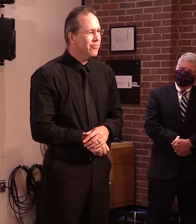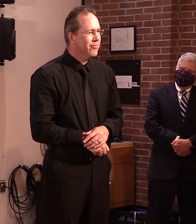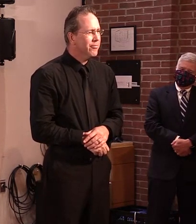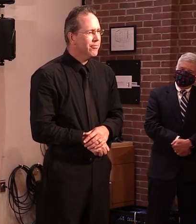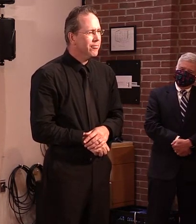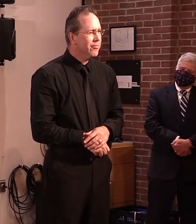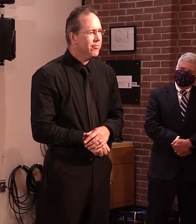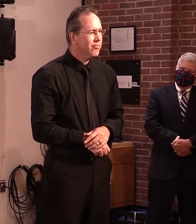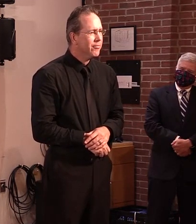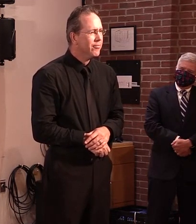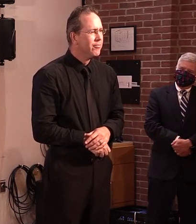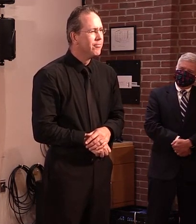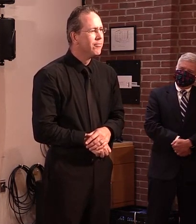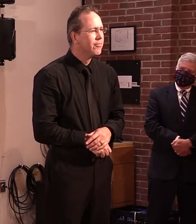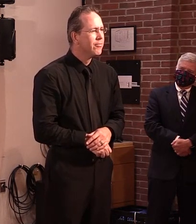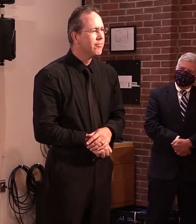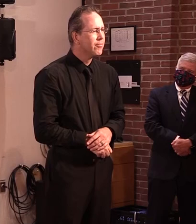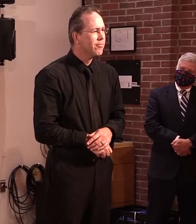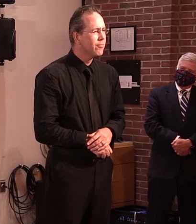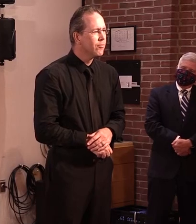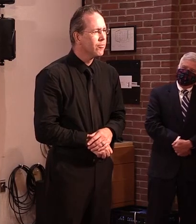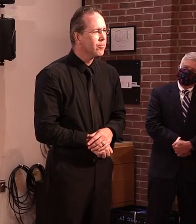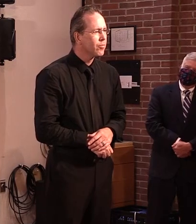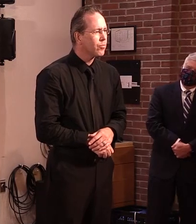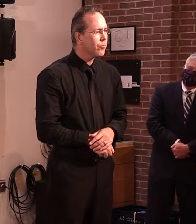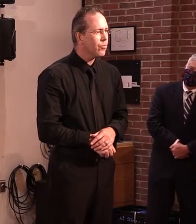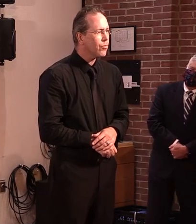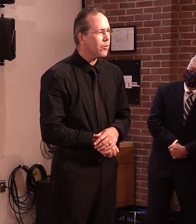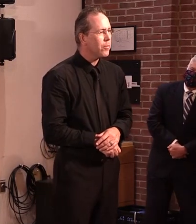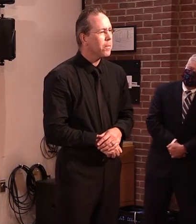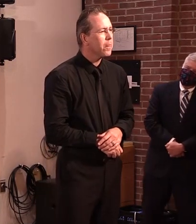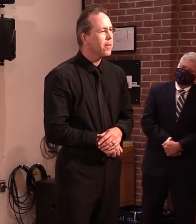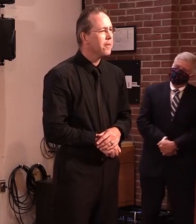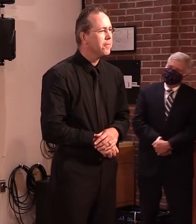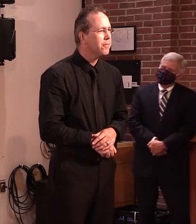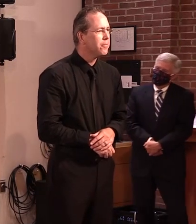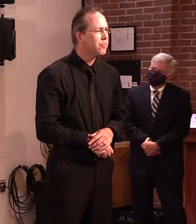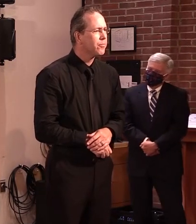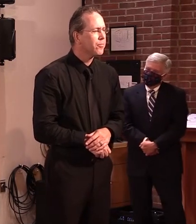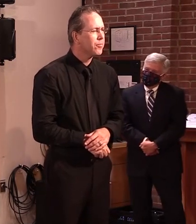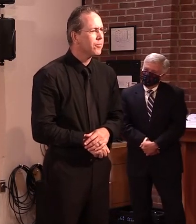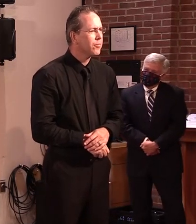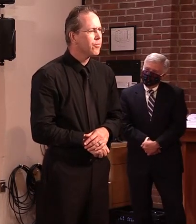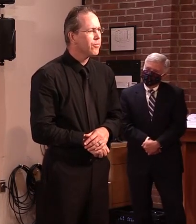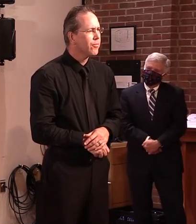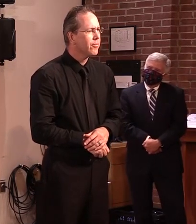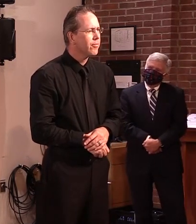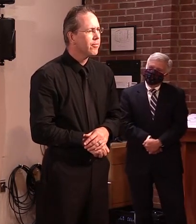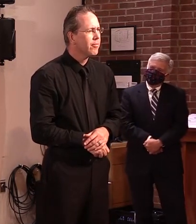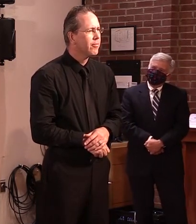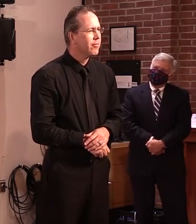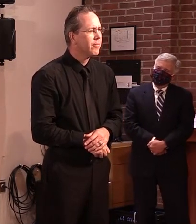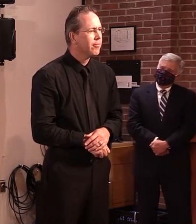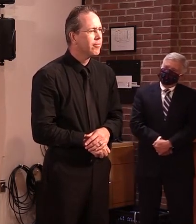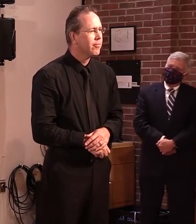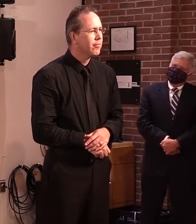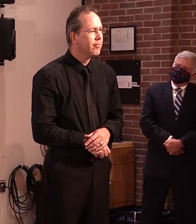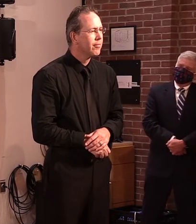made from a powdery substance, and I think they're called creamies because they have no ice cream in them.